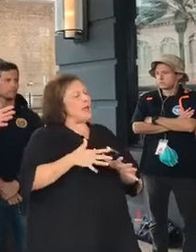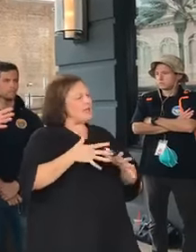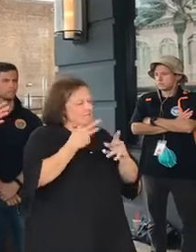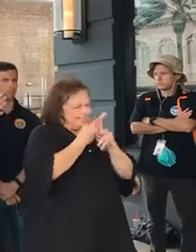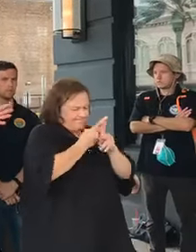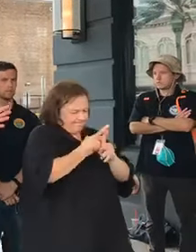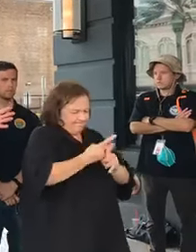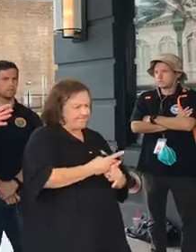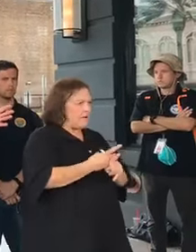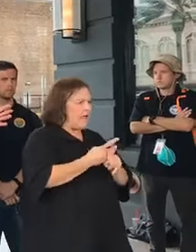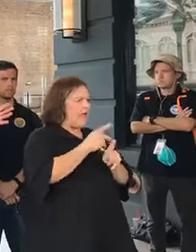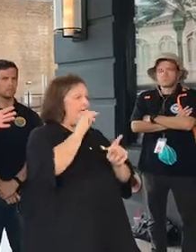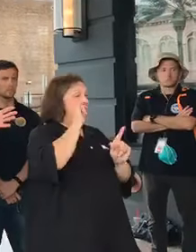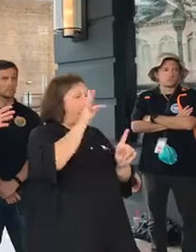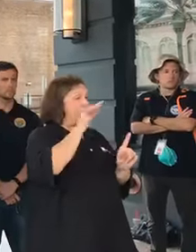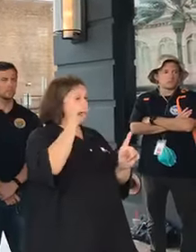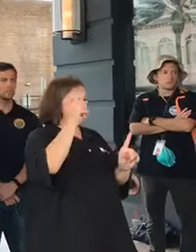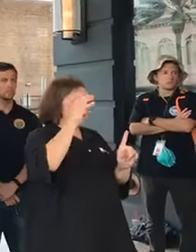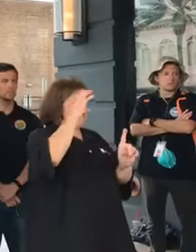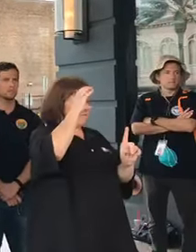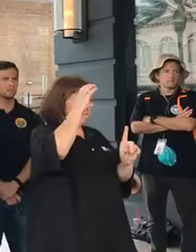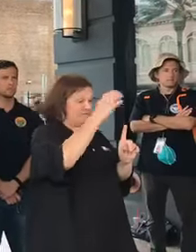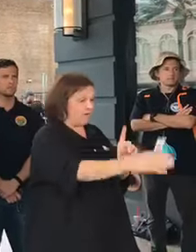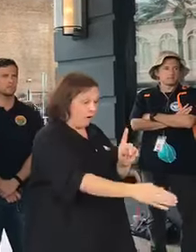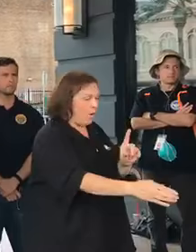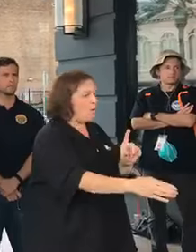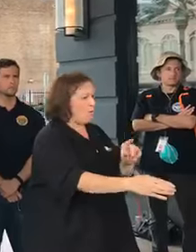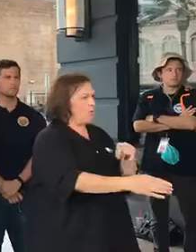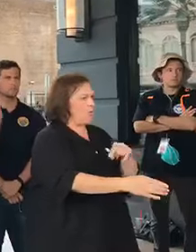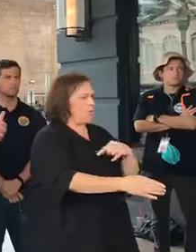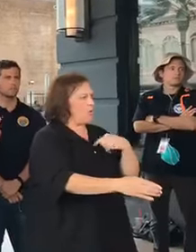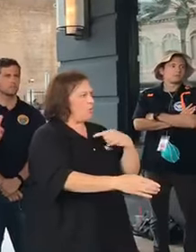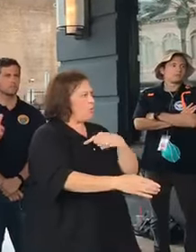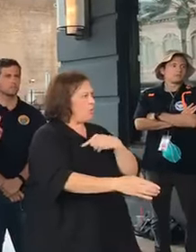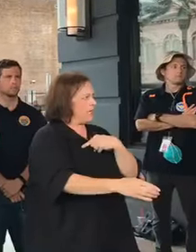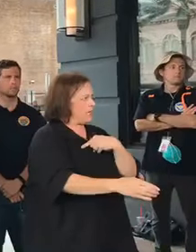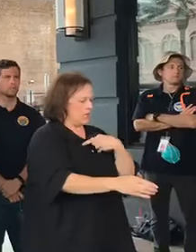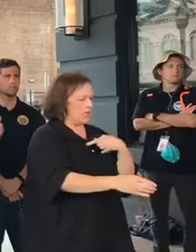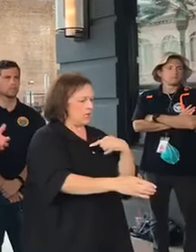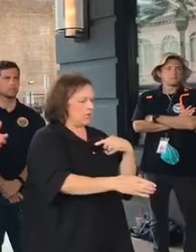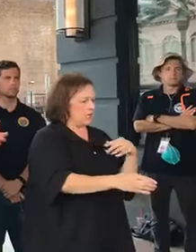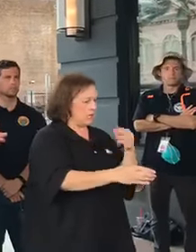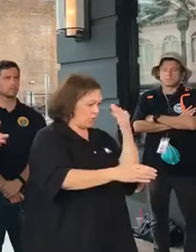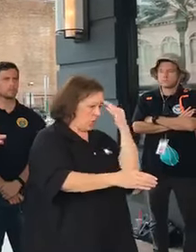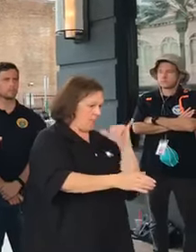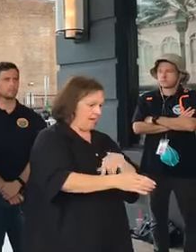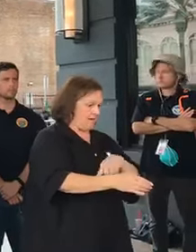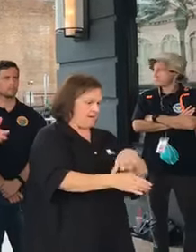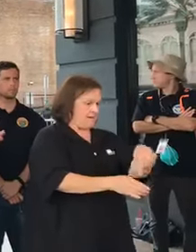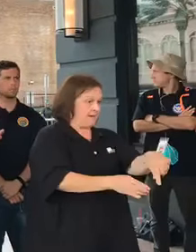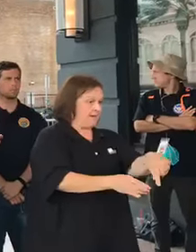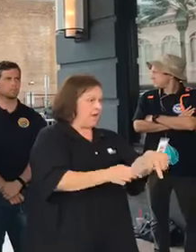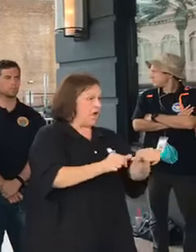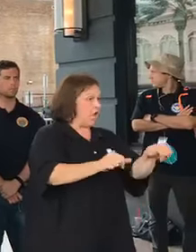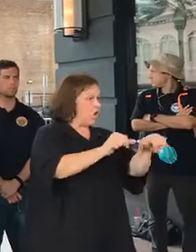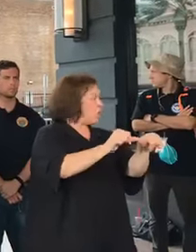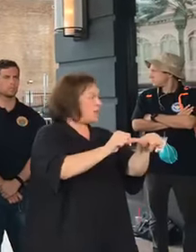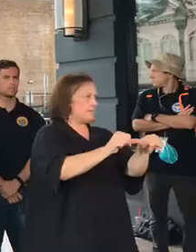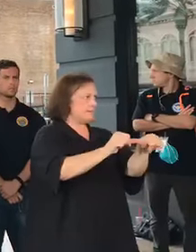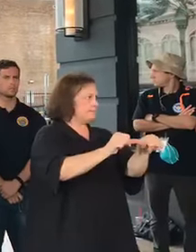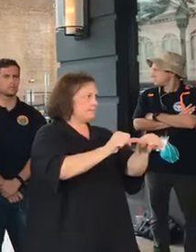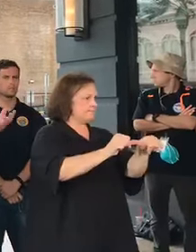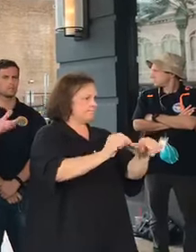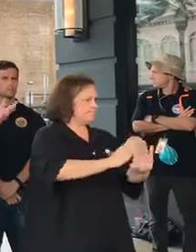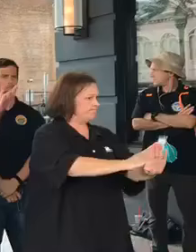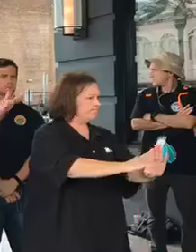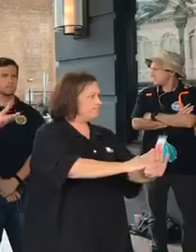formula for its your furthest reach. We added something more to that, and so we already have that. So no, we would pray that it